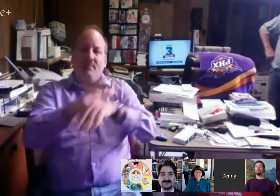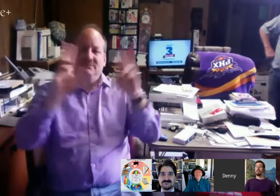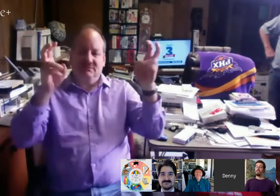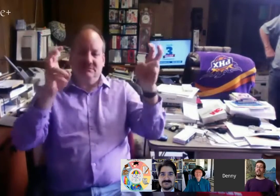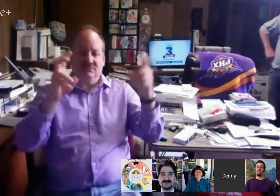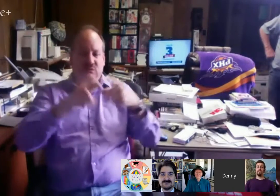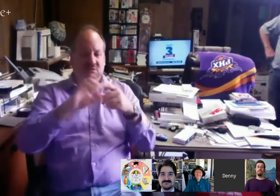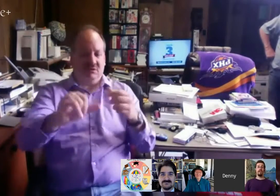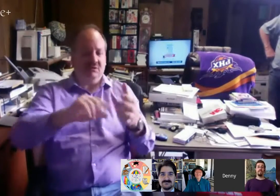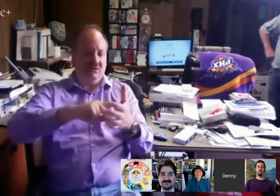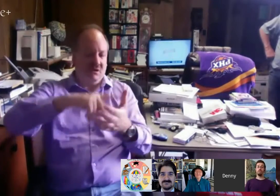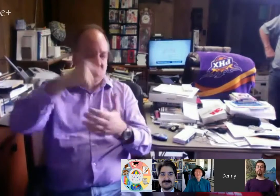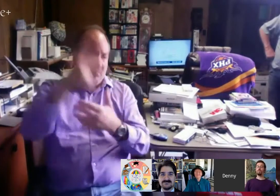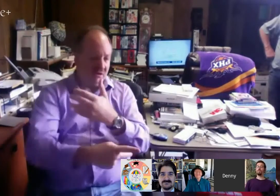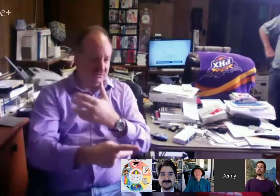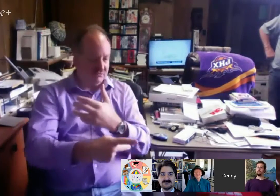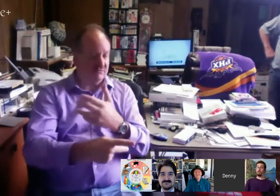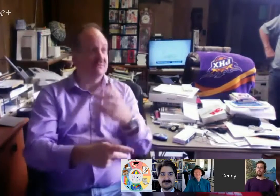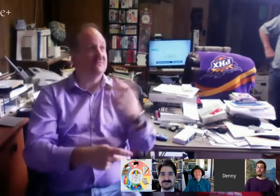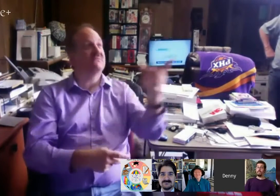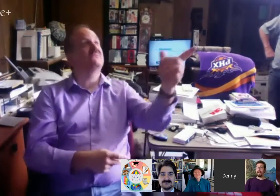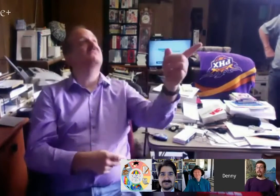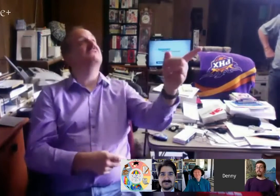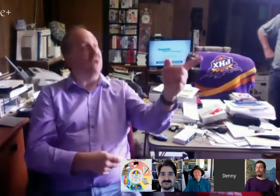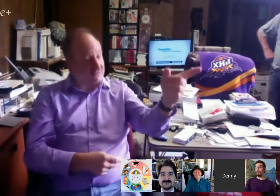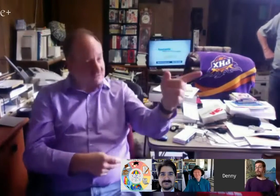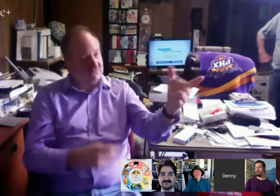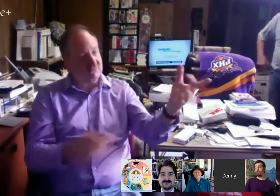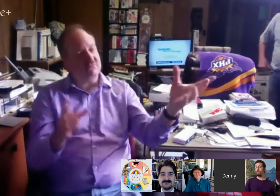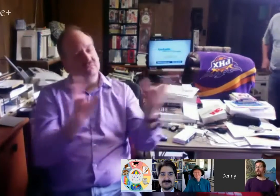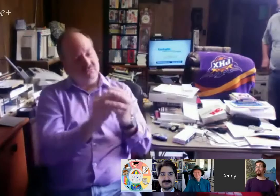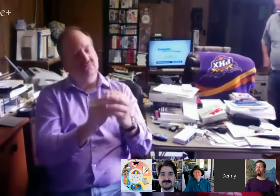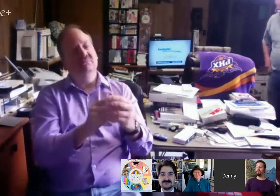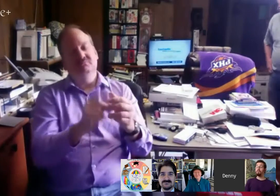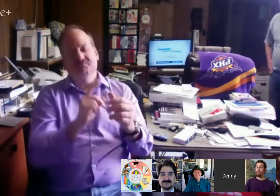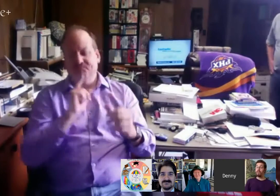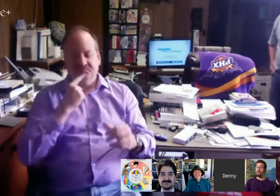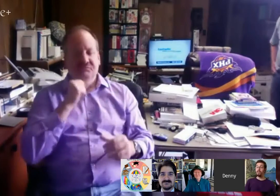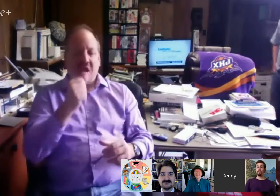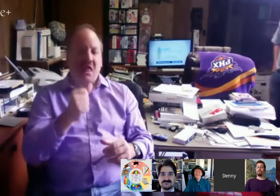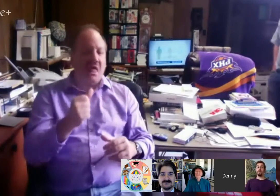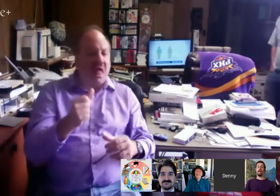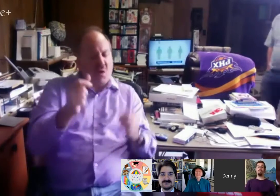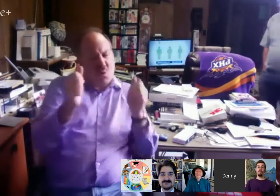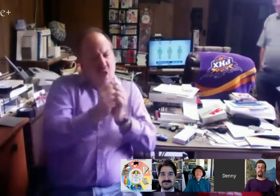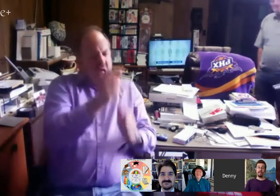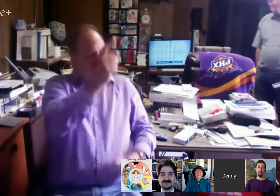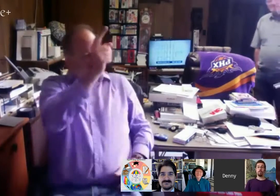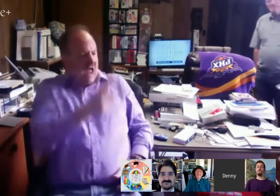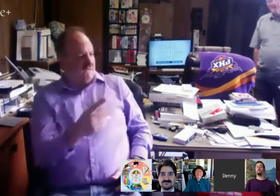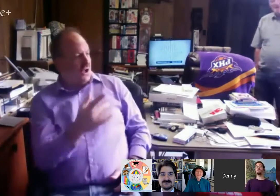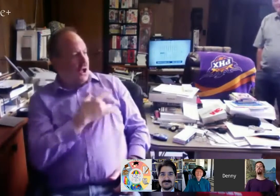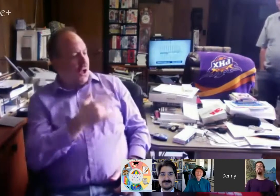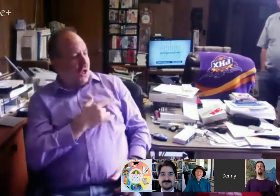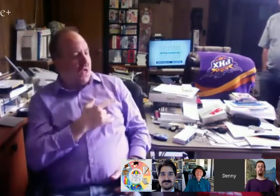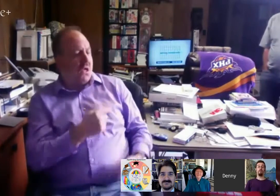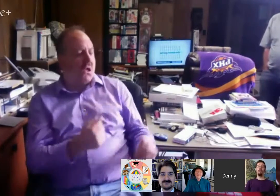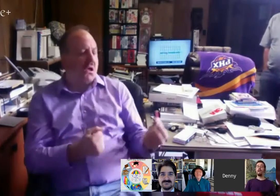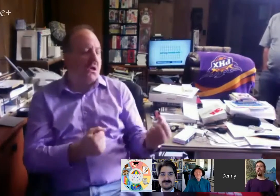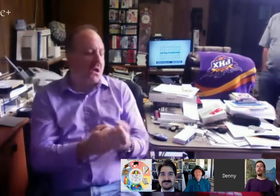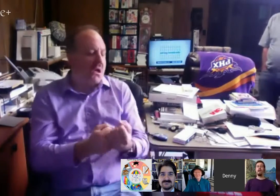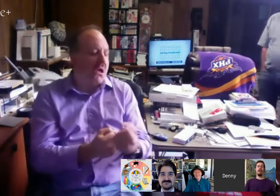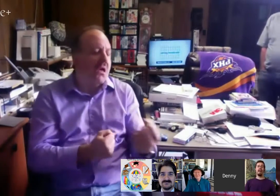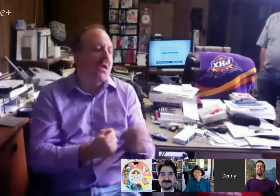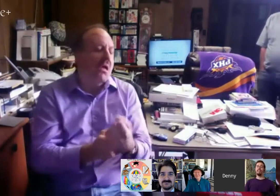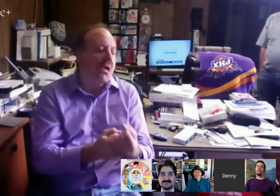So you'd have to find a school who's willing to have that long-term commitment to having that sort of